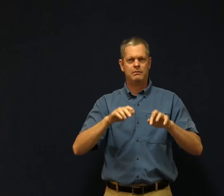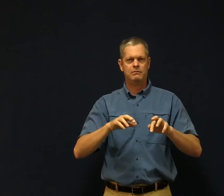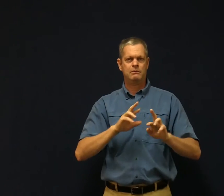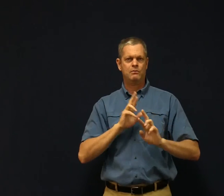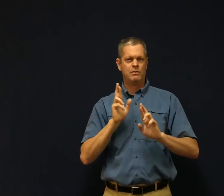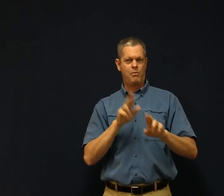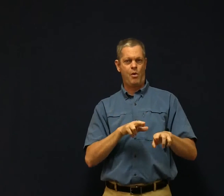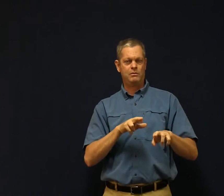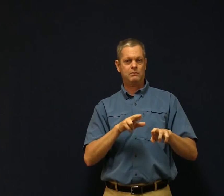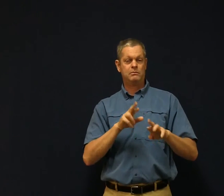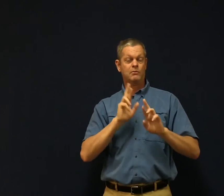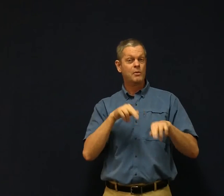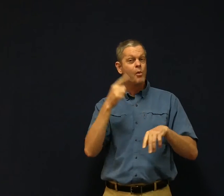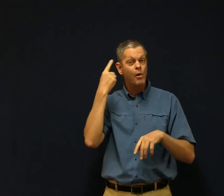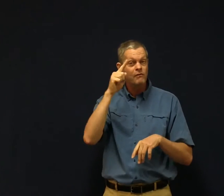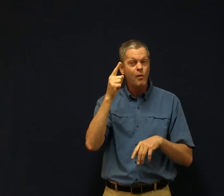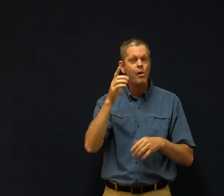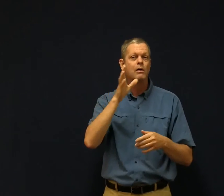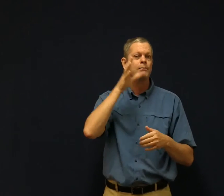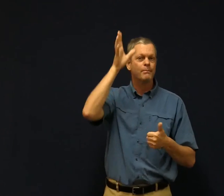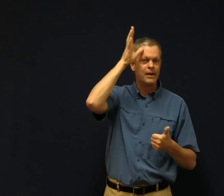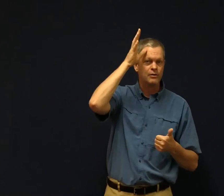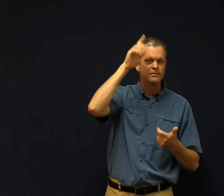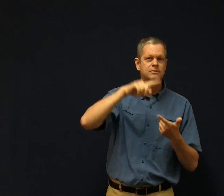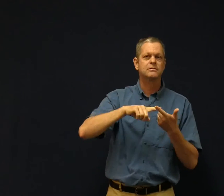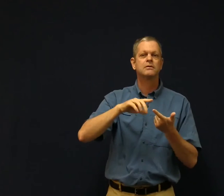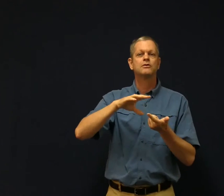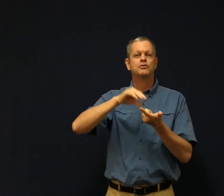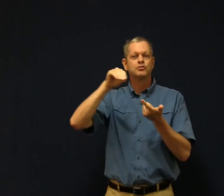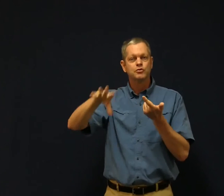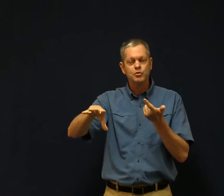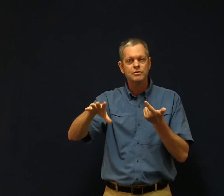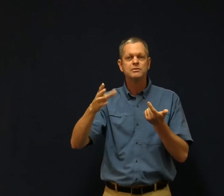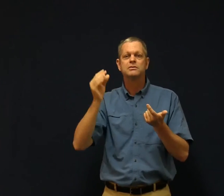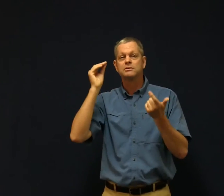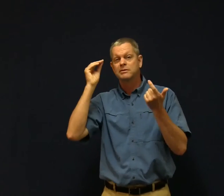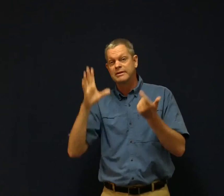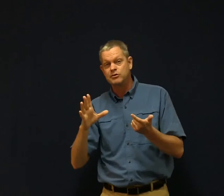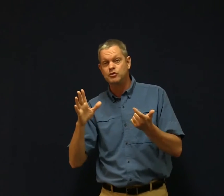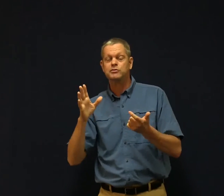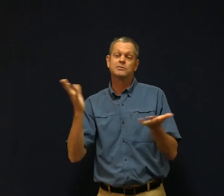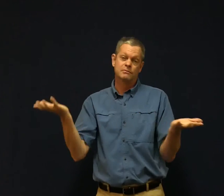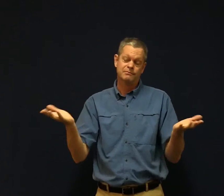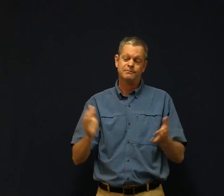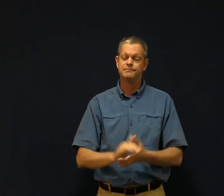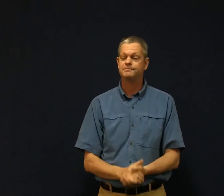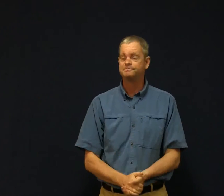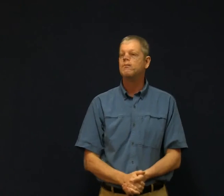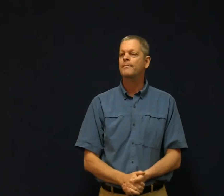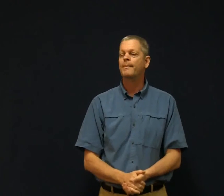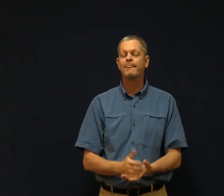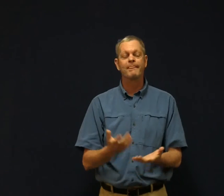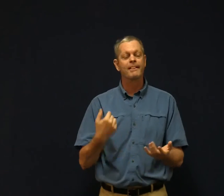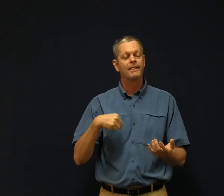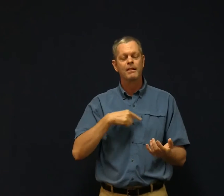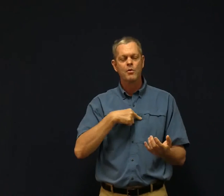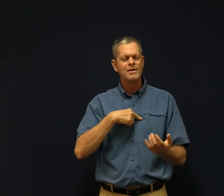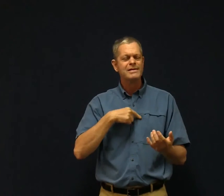staff, faculty, and parents, and then we create our reports. Our reports are then shared with parents, the student, and teachers as